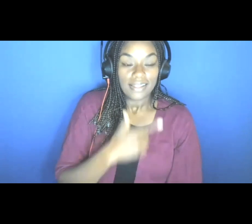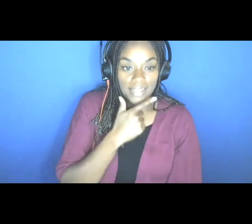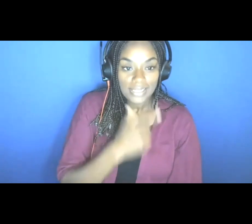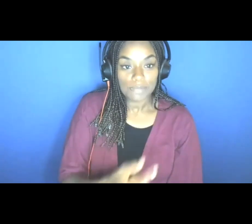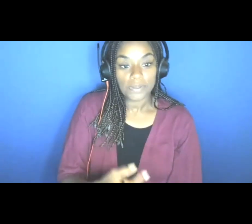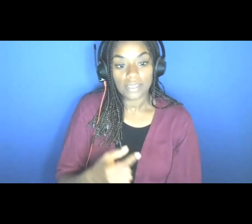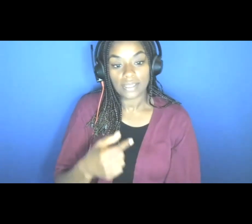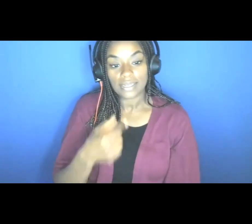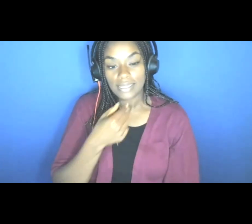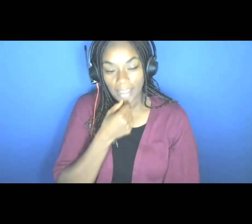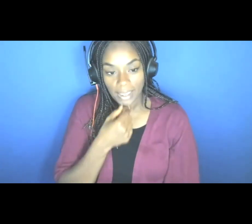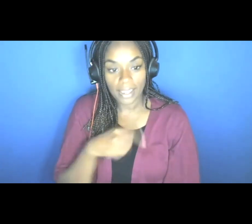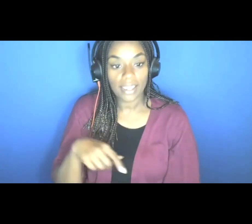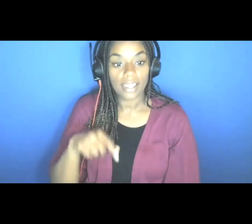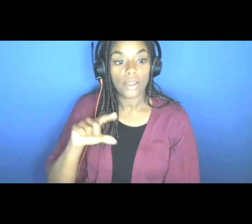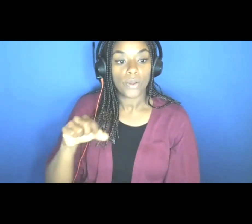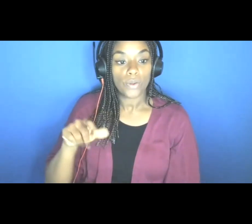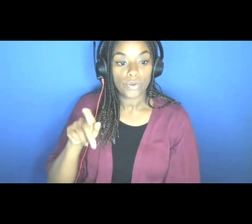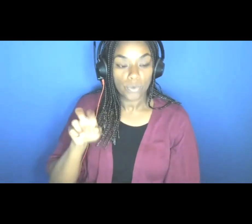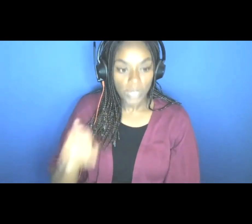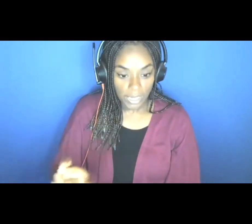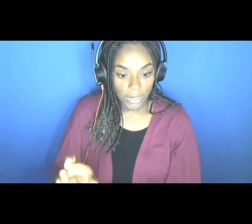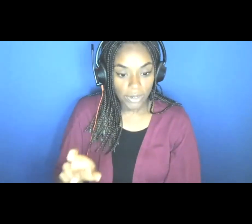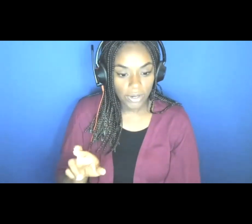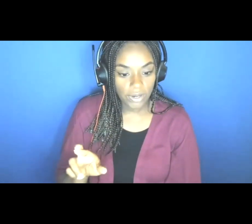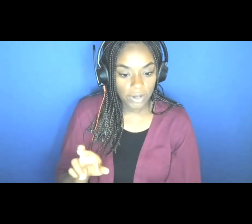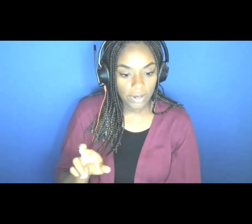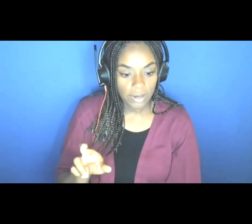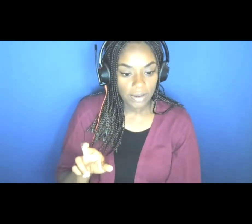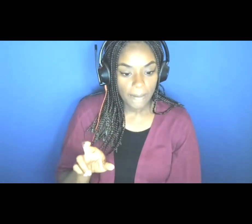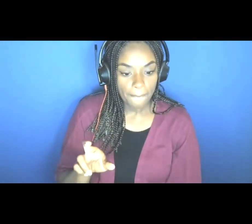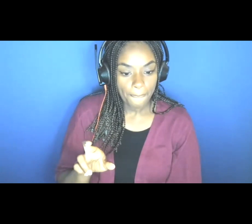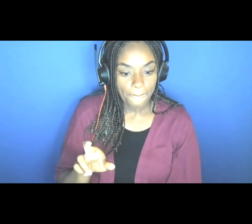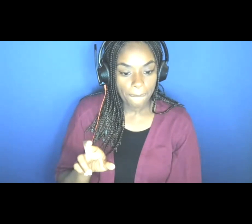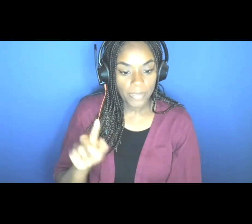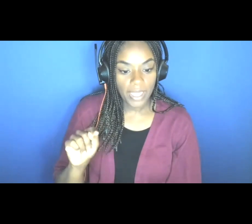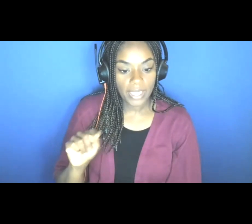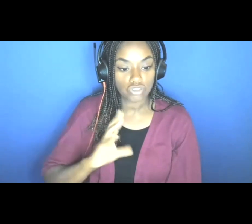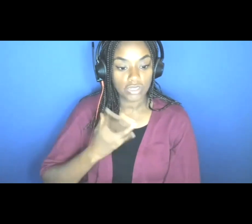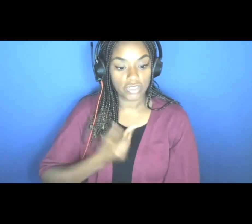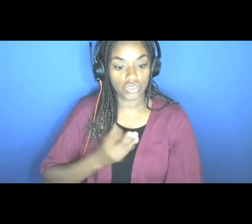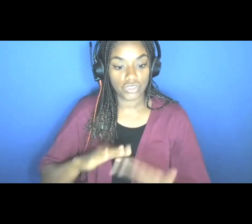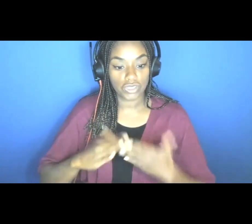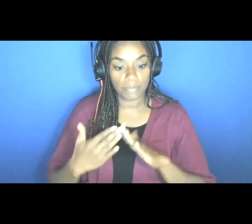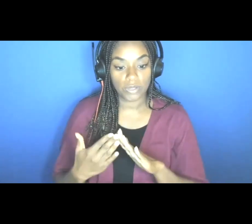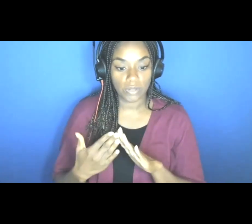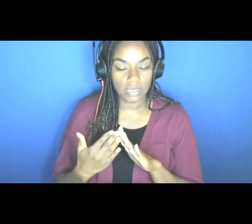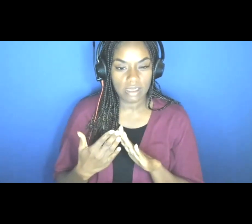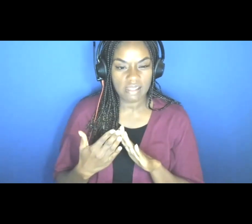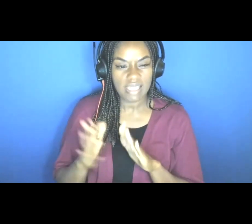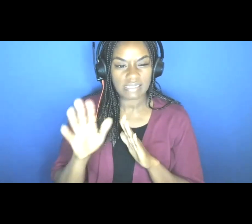queer communities, which account for about 8% of adults nationwide. And the report offers